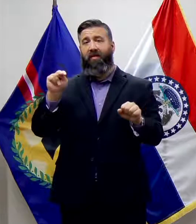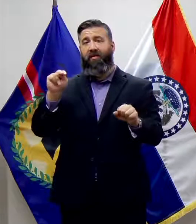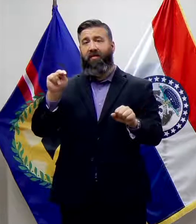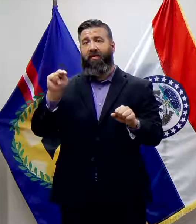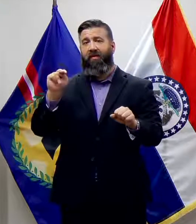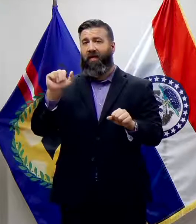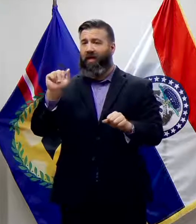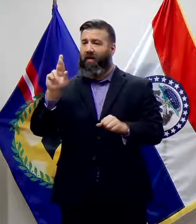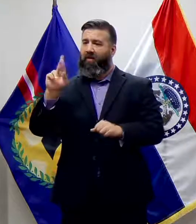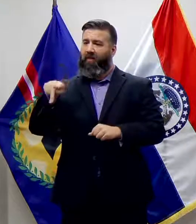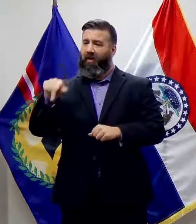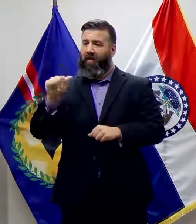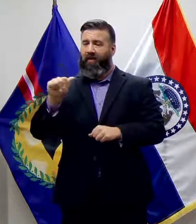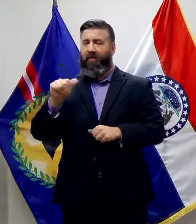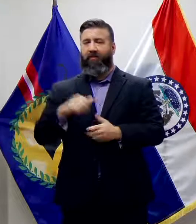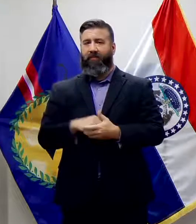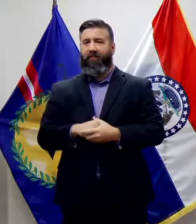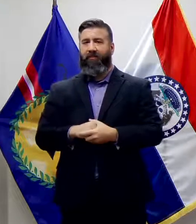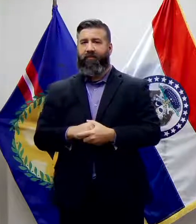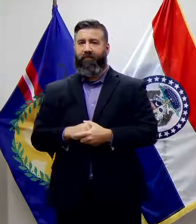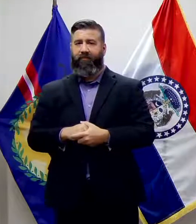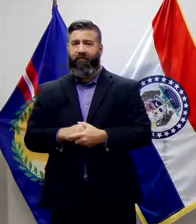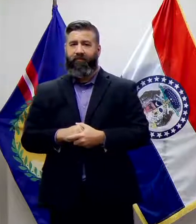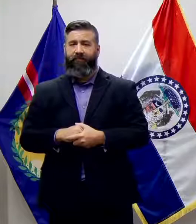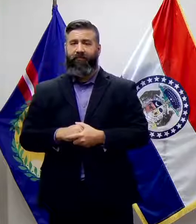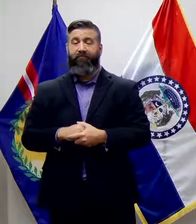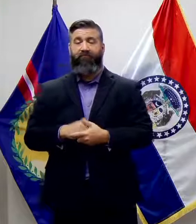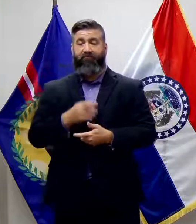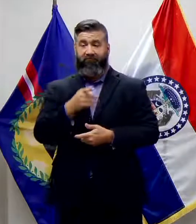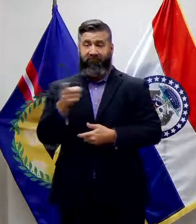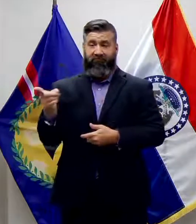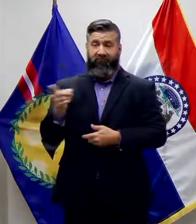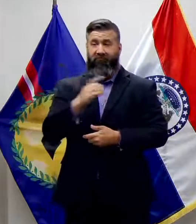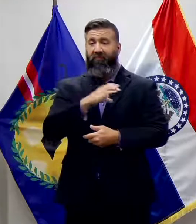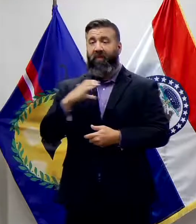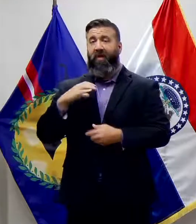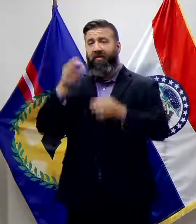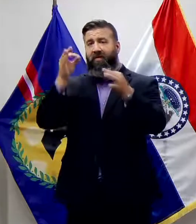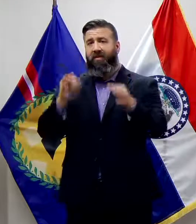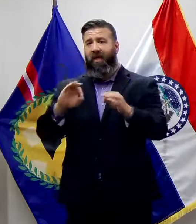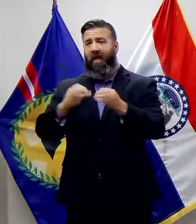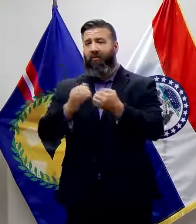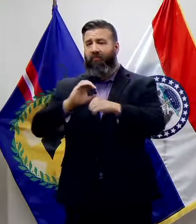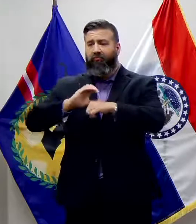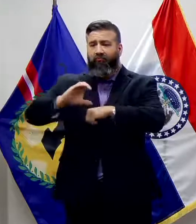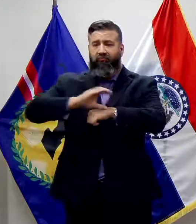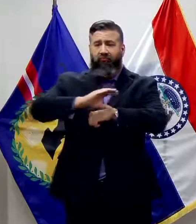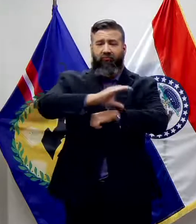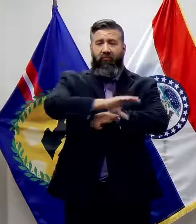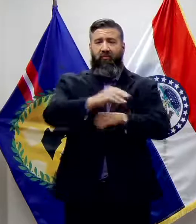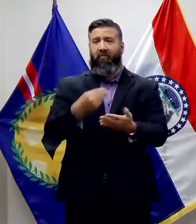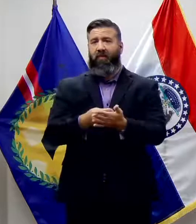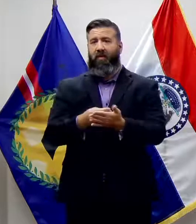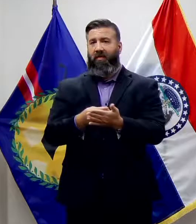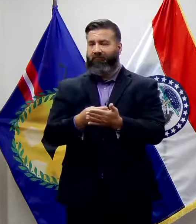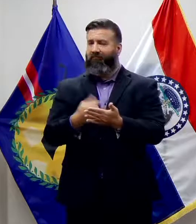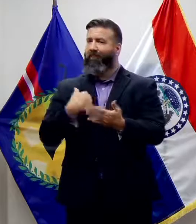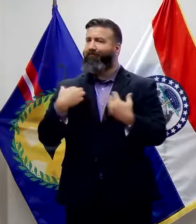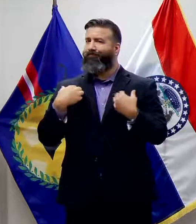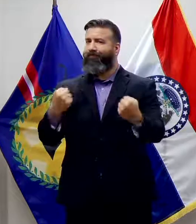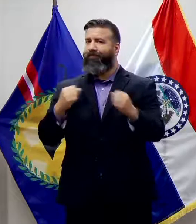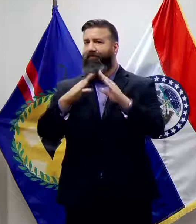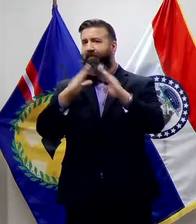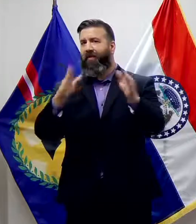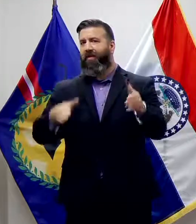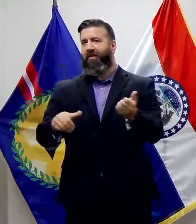as the ARPA. As the council decides how to allocate those funds, I'm confident housing and utility